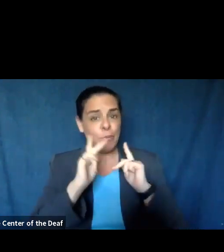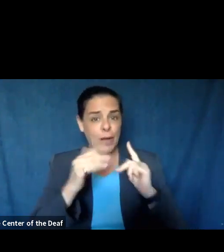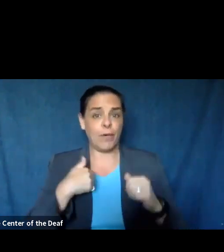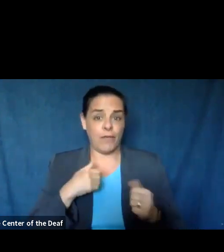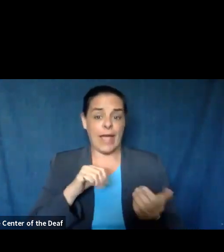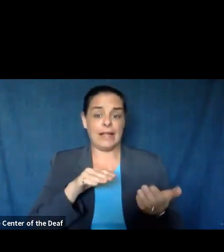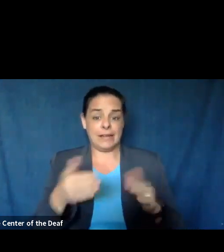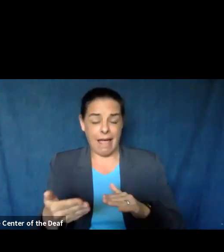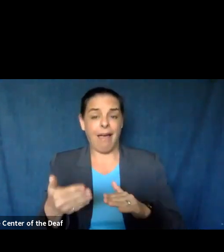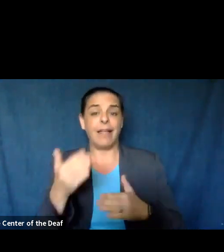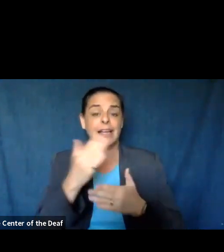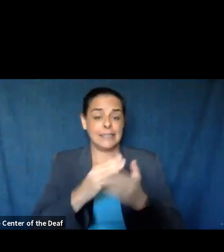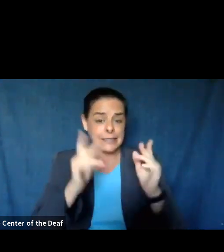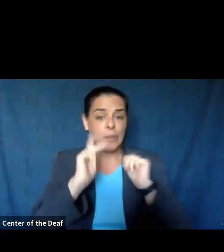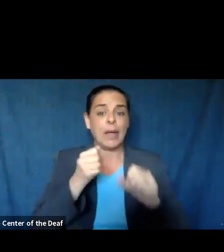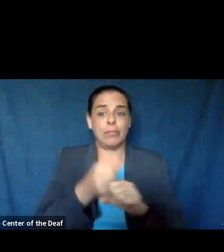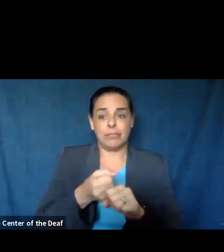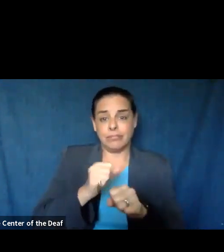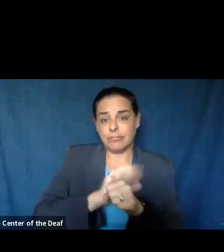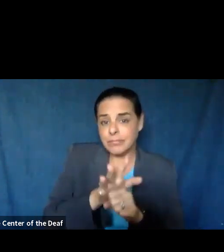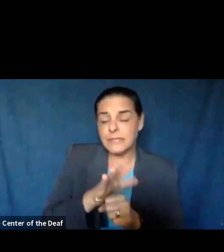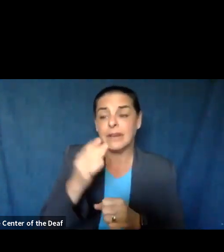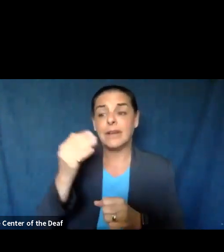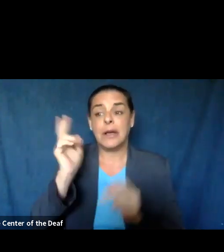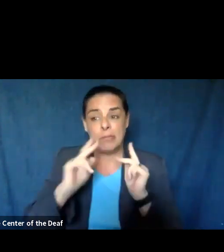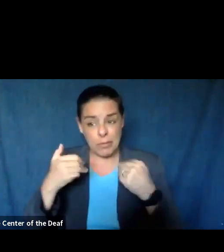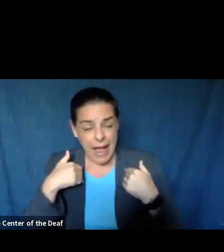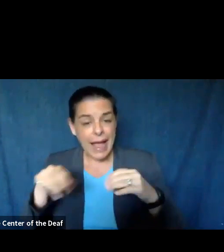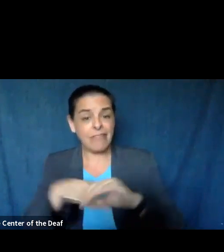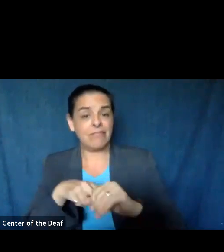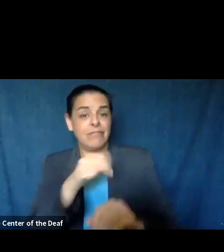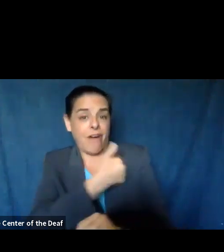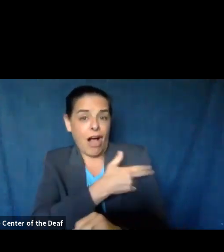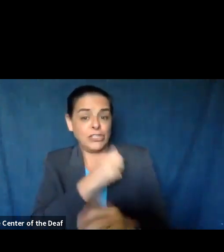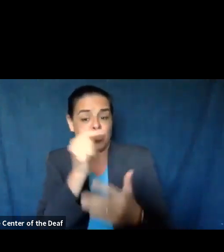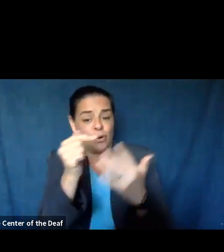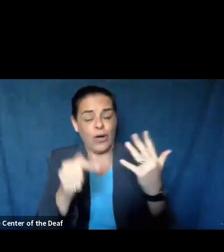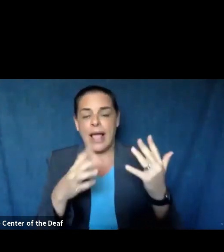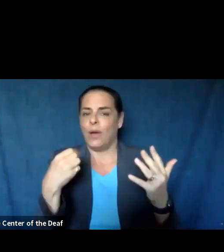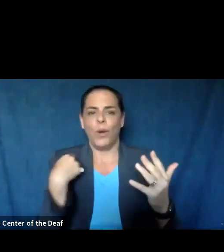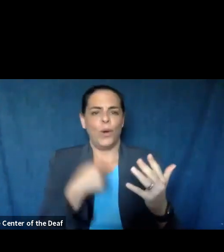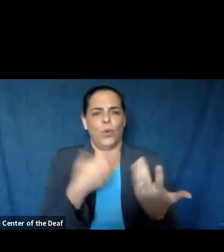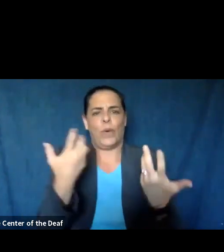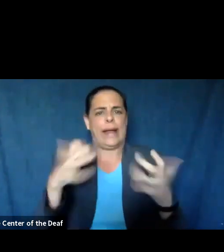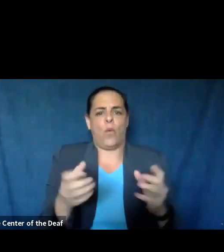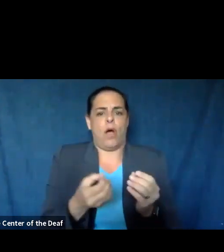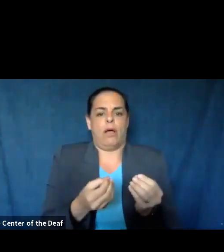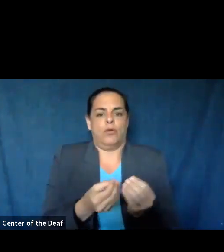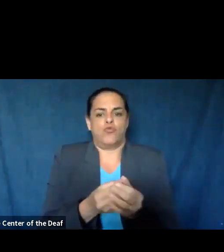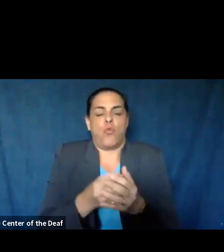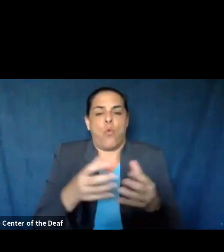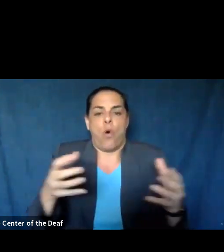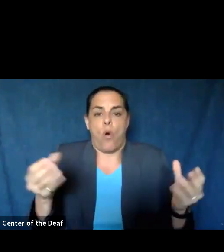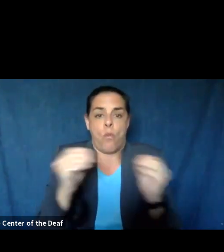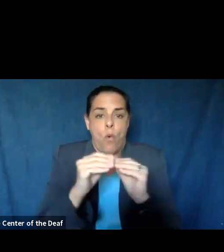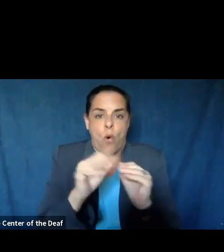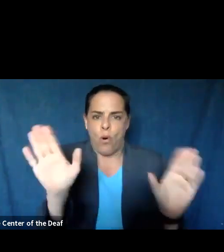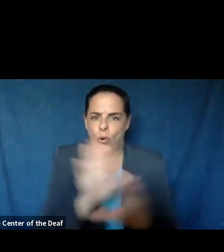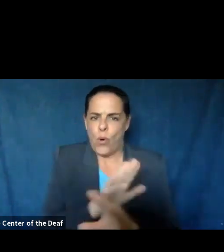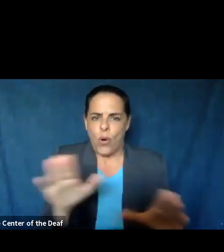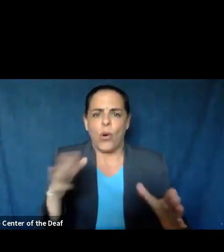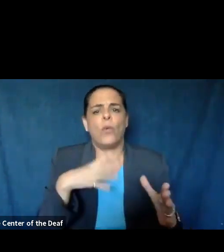deaths. We have had people who've spent time in the hospital and all those things, and we don't want it to grow. We want to do everything we can to